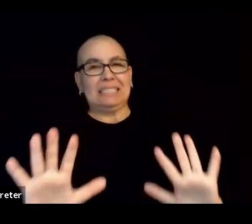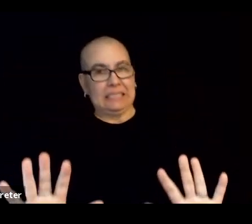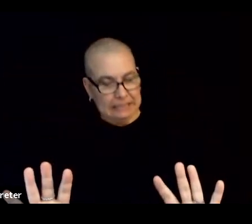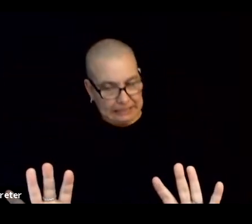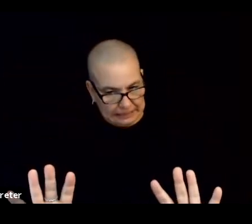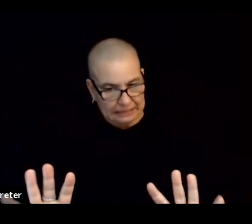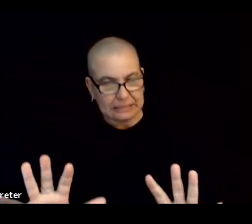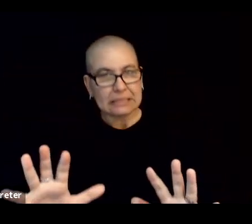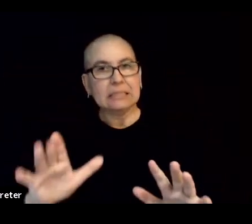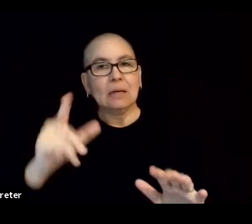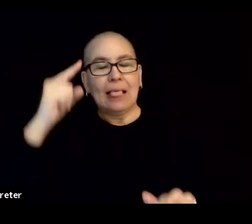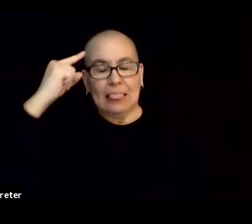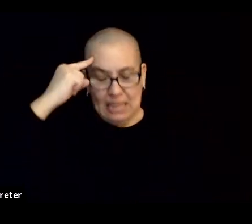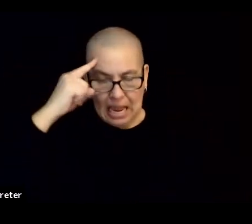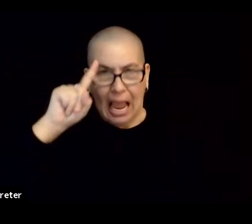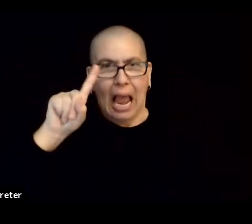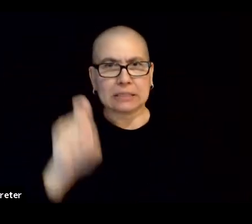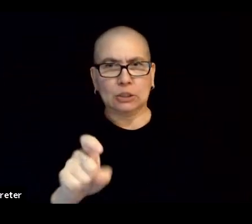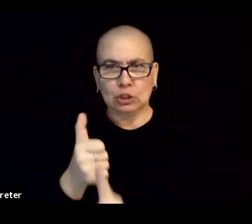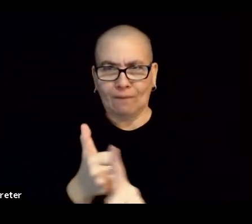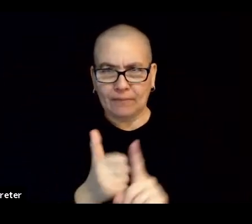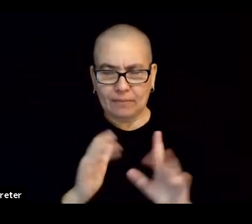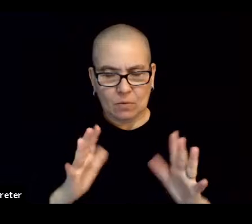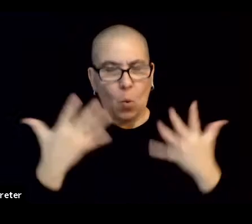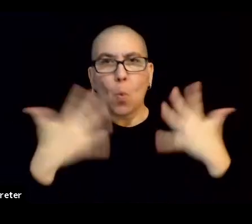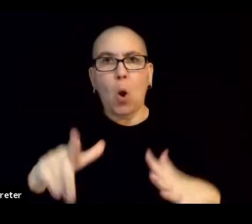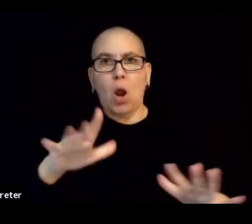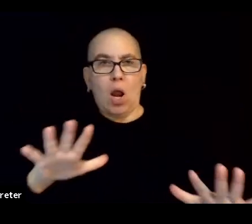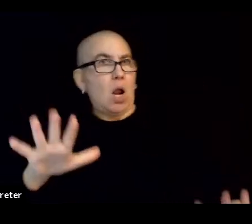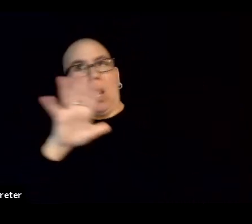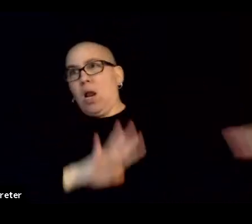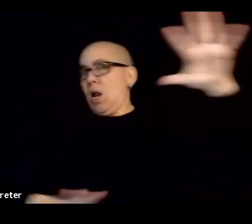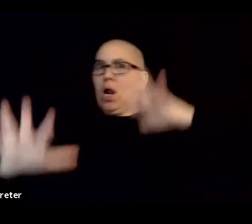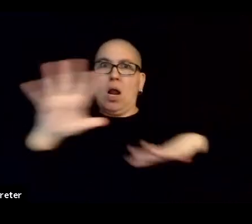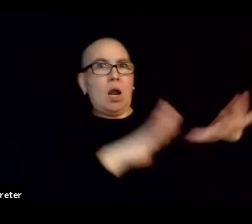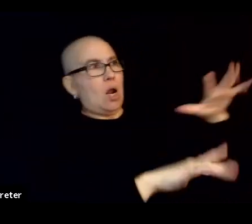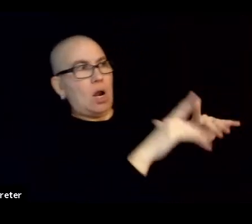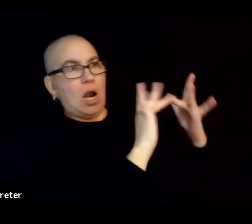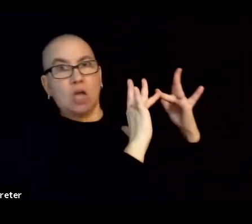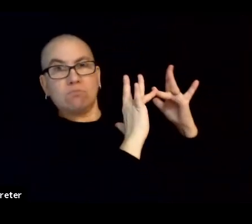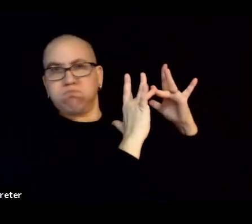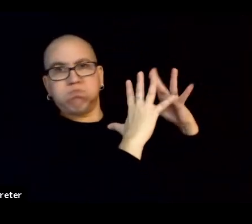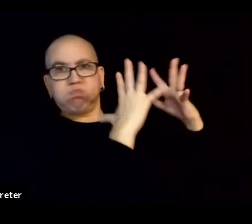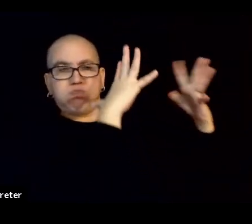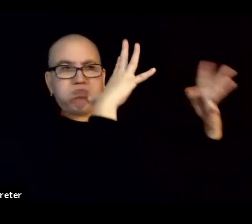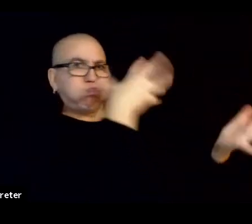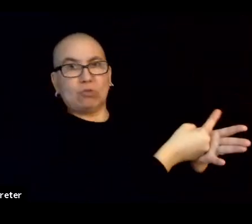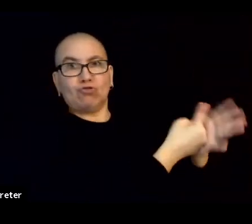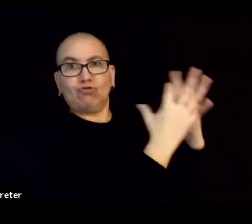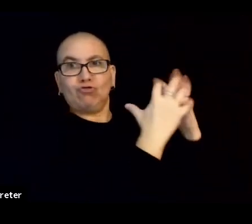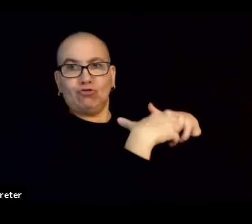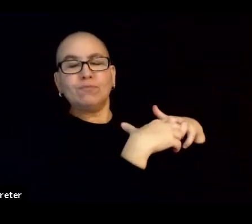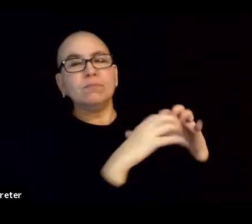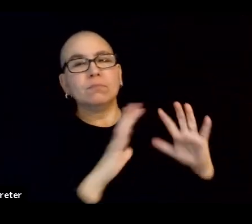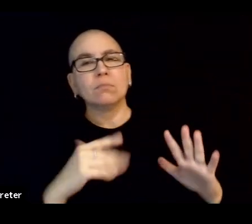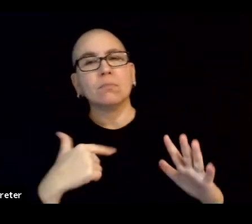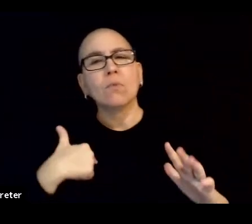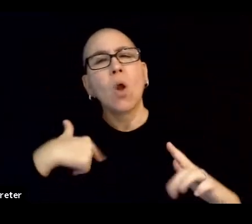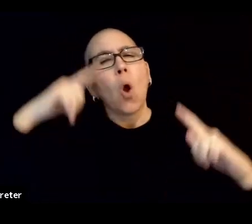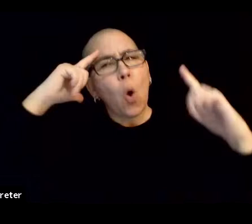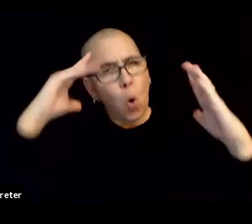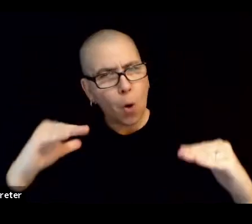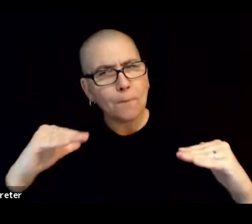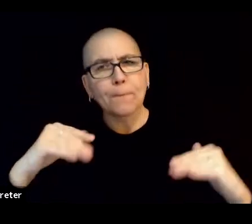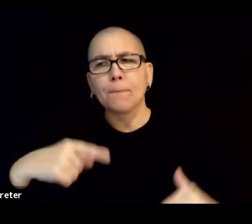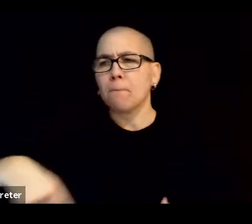the overwhelmed site. But yeah, it's all going to be tough. My hope is, and I believe we've built a robust enough